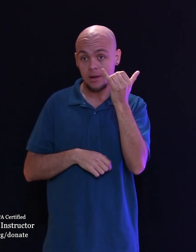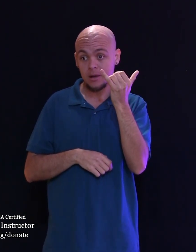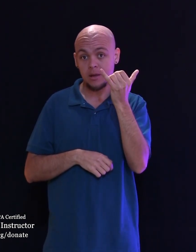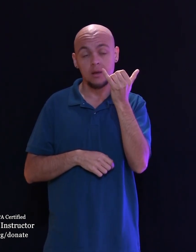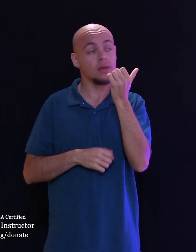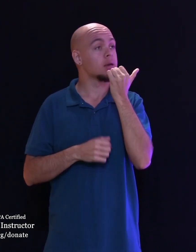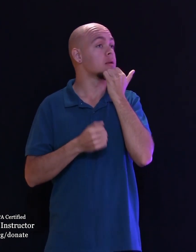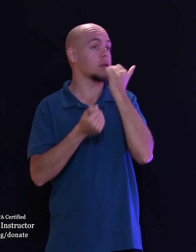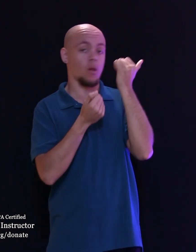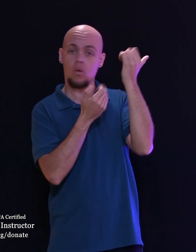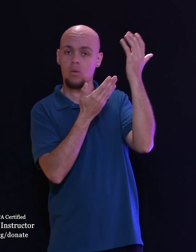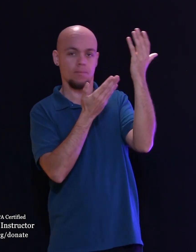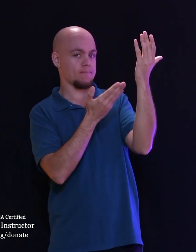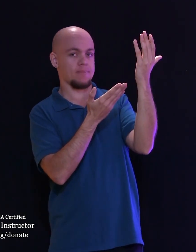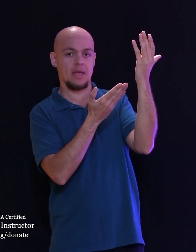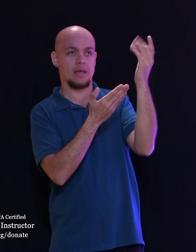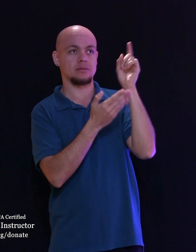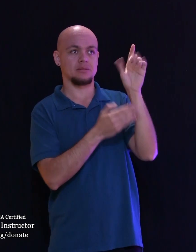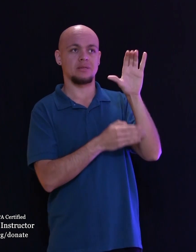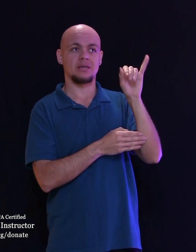Are you seeing a pattern here?